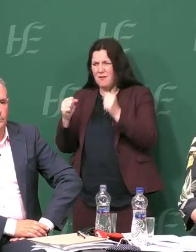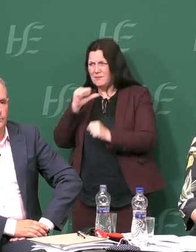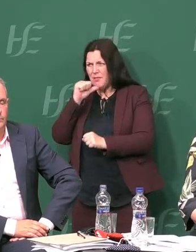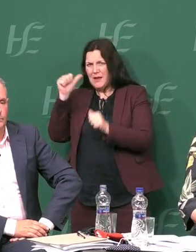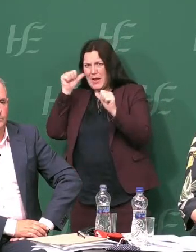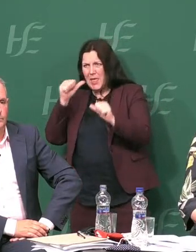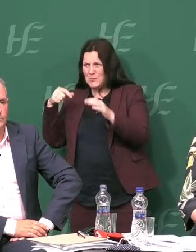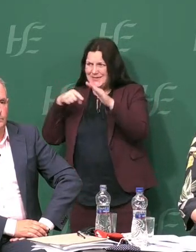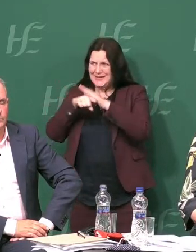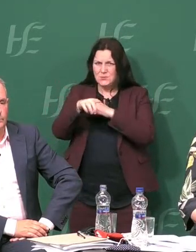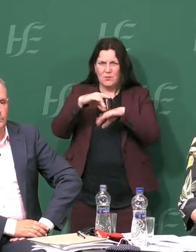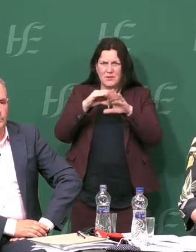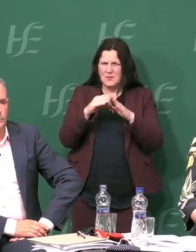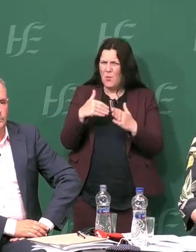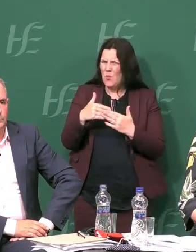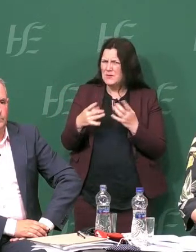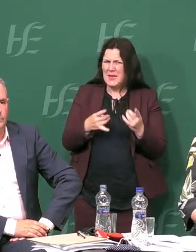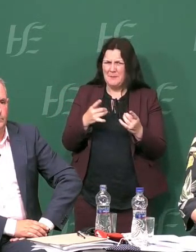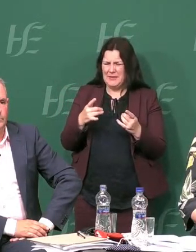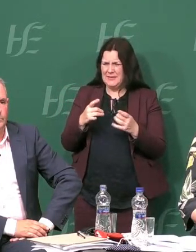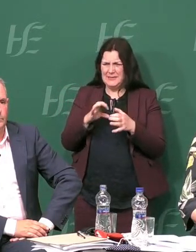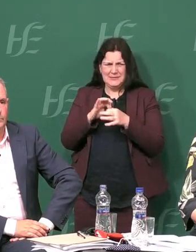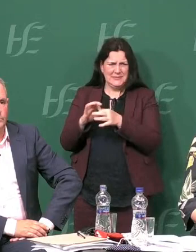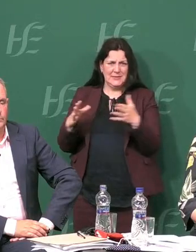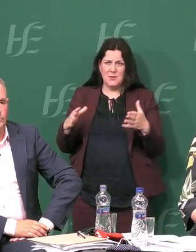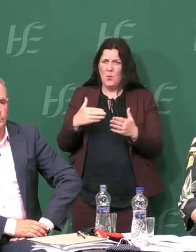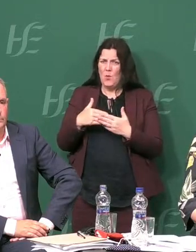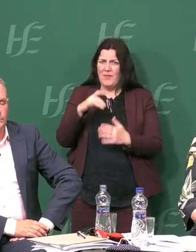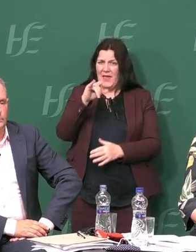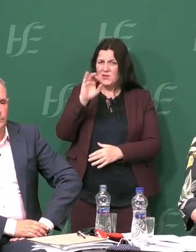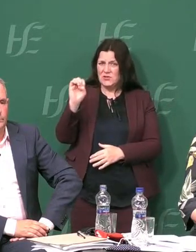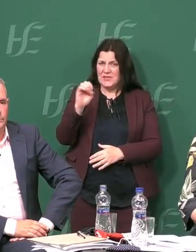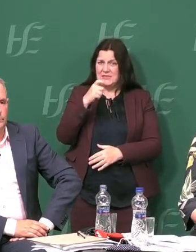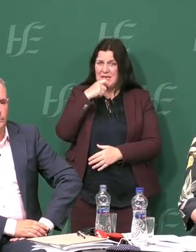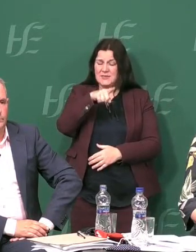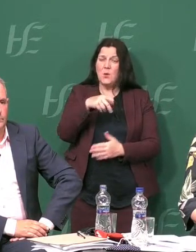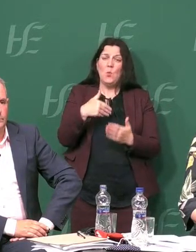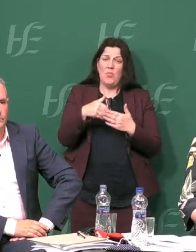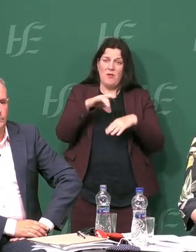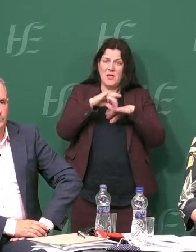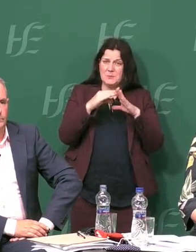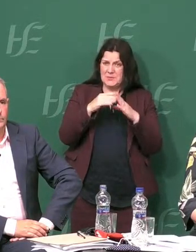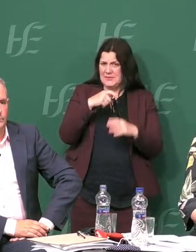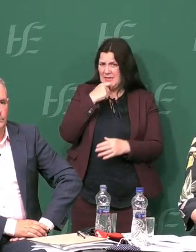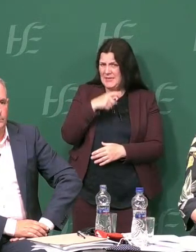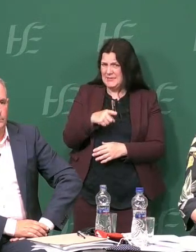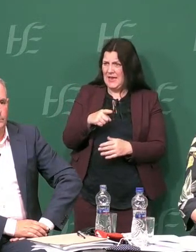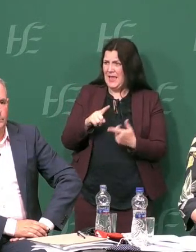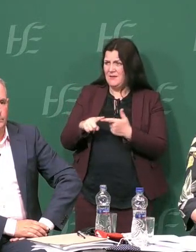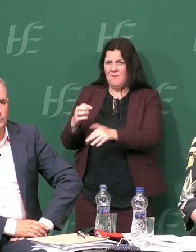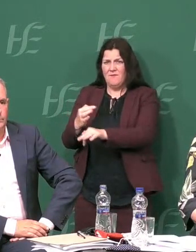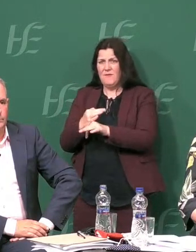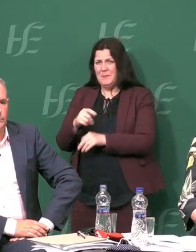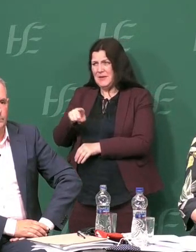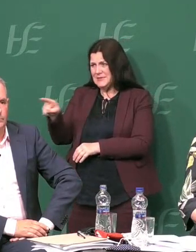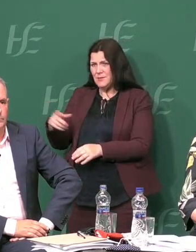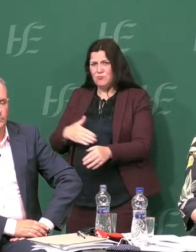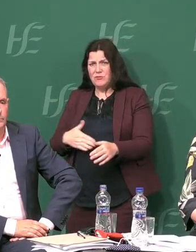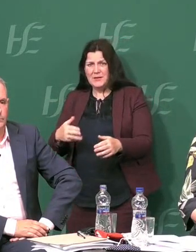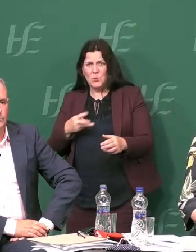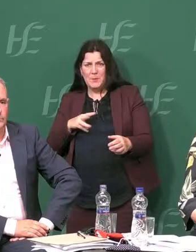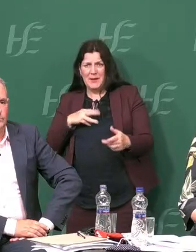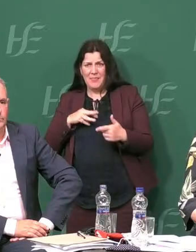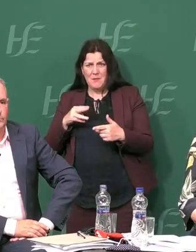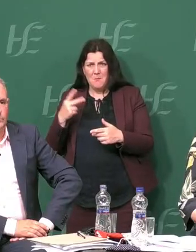going on? Why is there such a disconnect between what the HSE say, what the hospitals are saying, and then what families and pregnant women